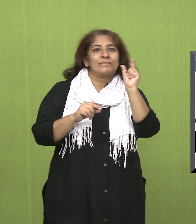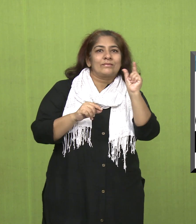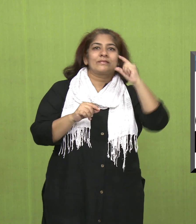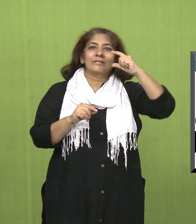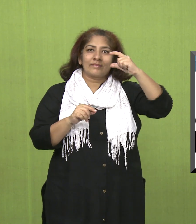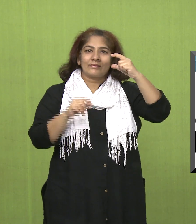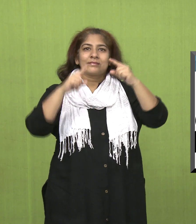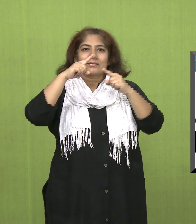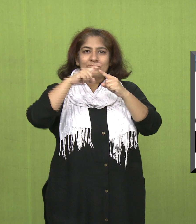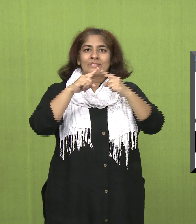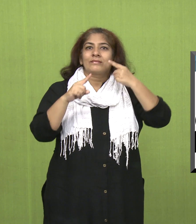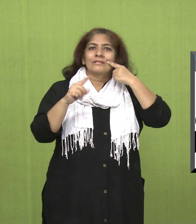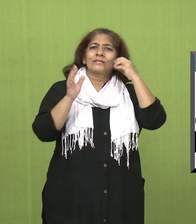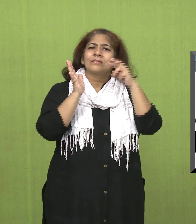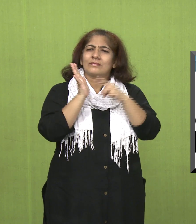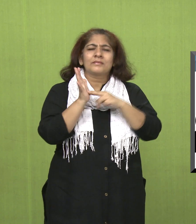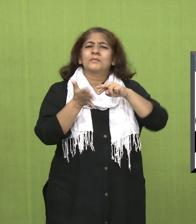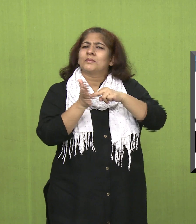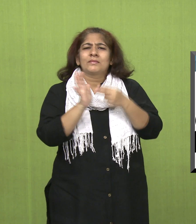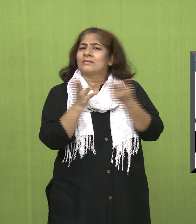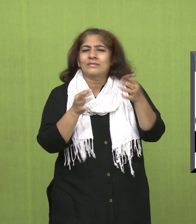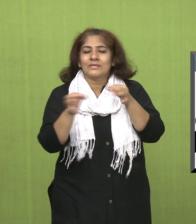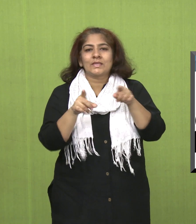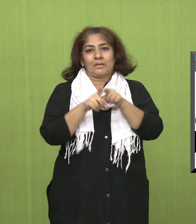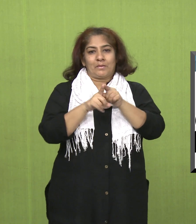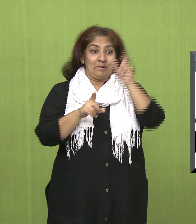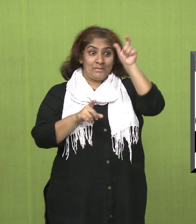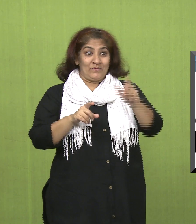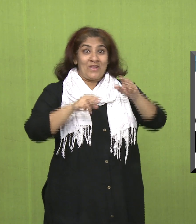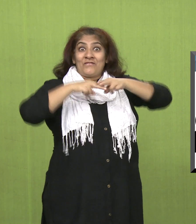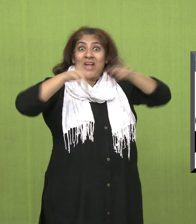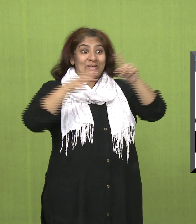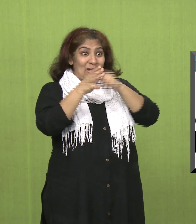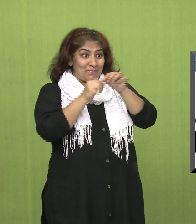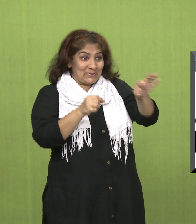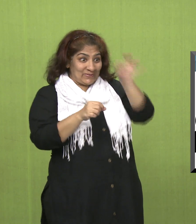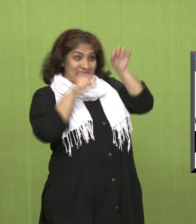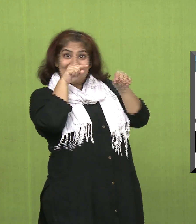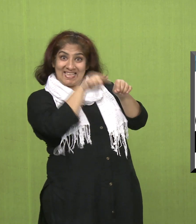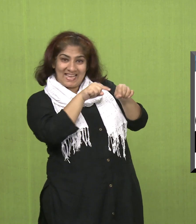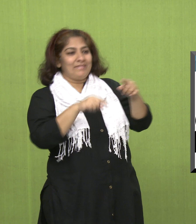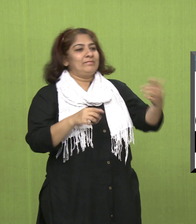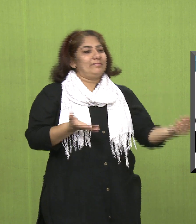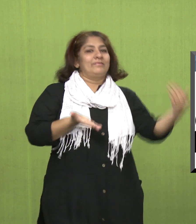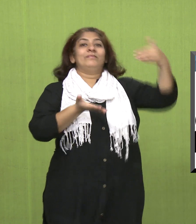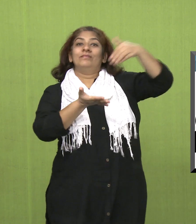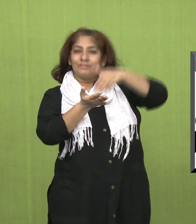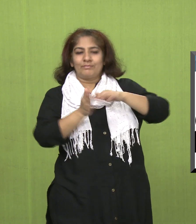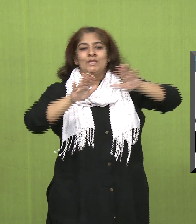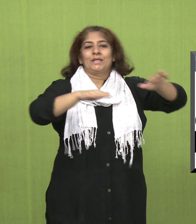induction. Induction, what do you mean by this word? Again, I will go back to the previous one, that is when the person is